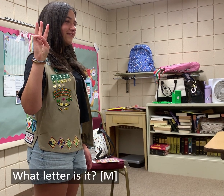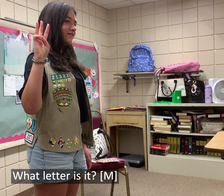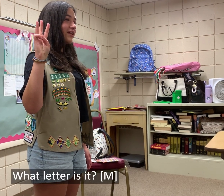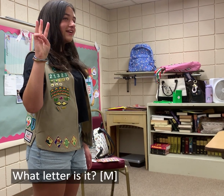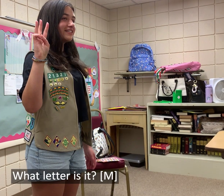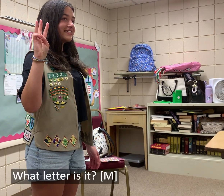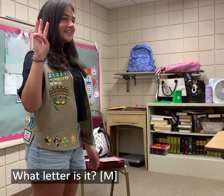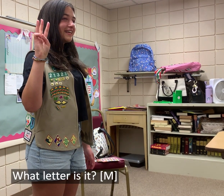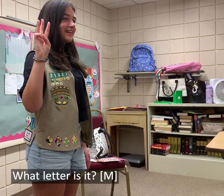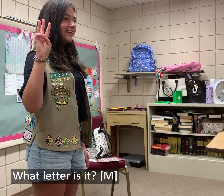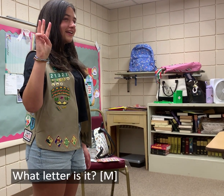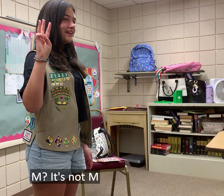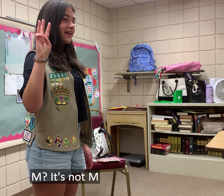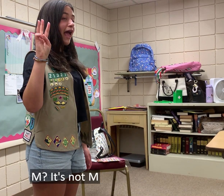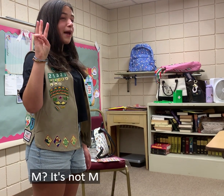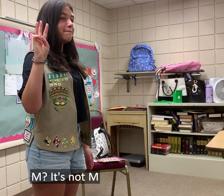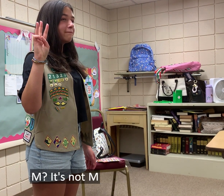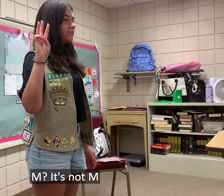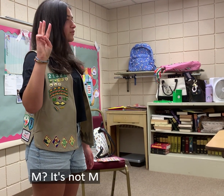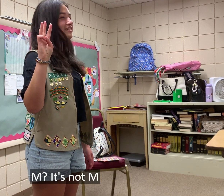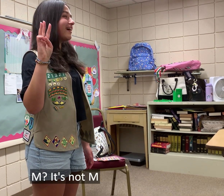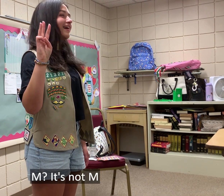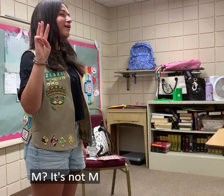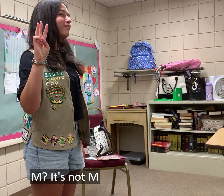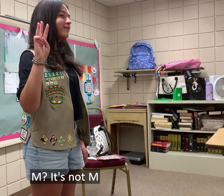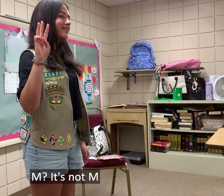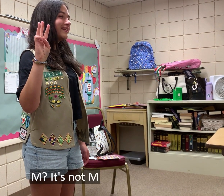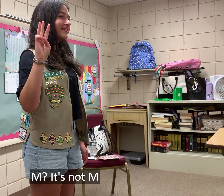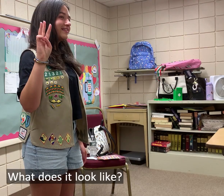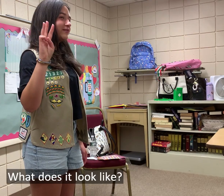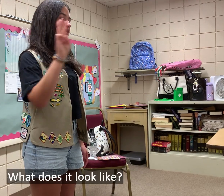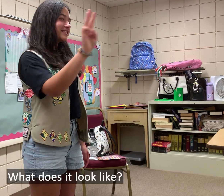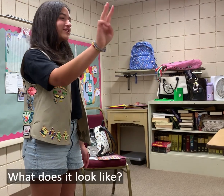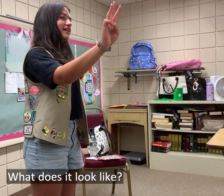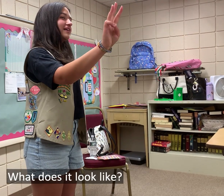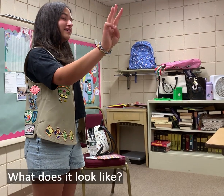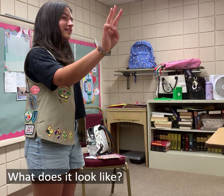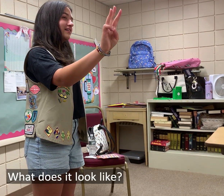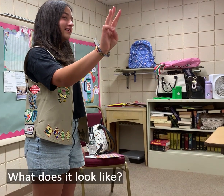What letter is it? M? It's not M. What does it look like?